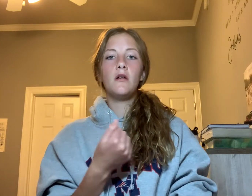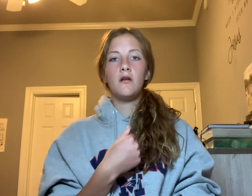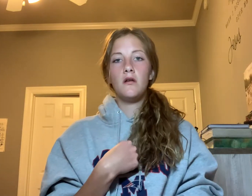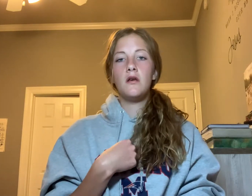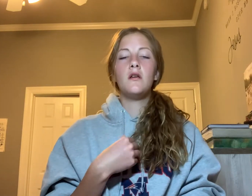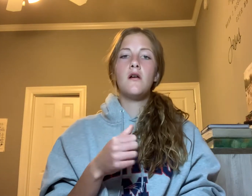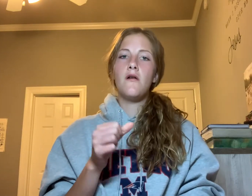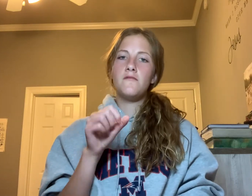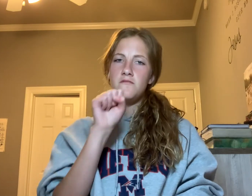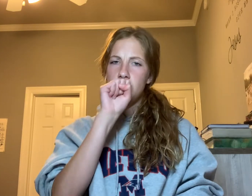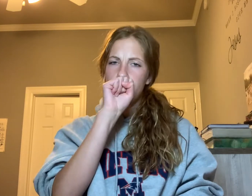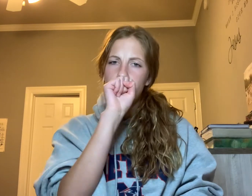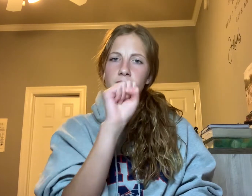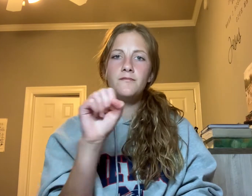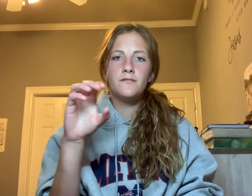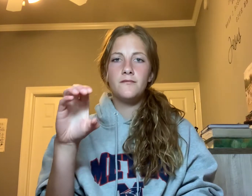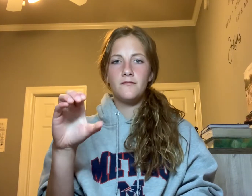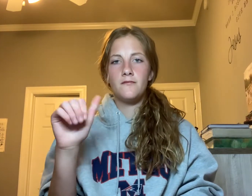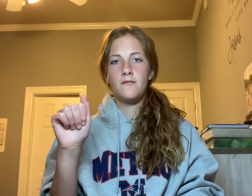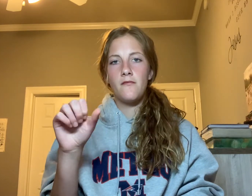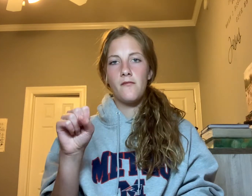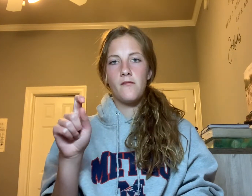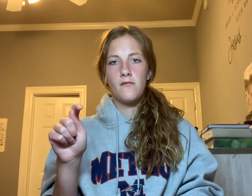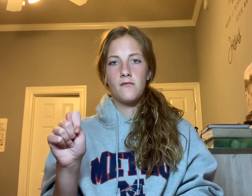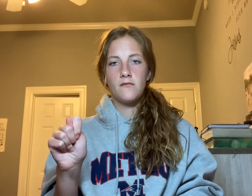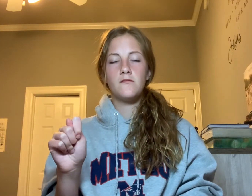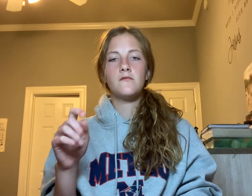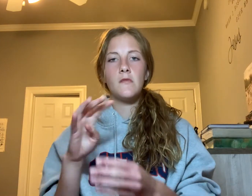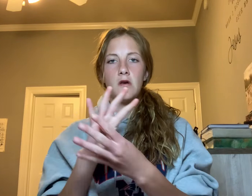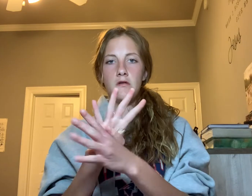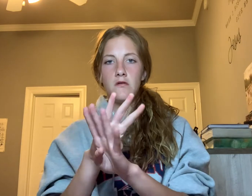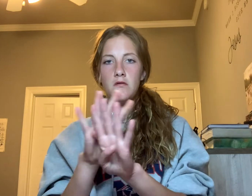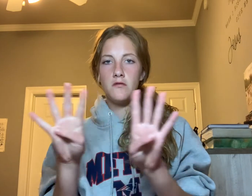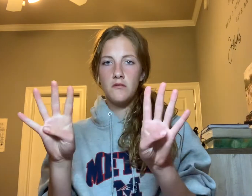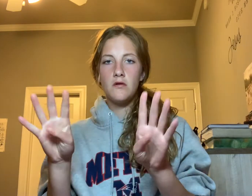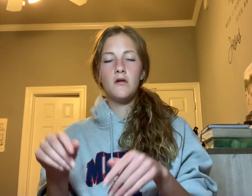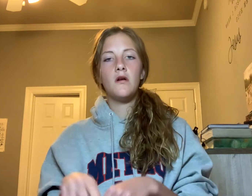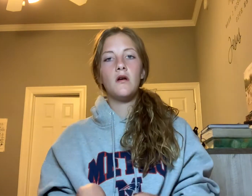I also love the casting, and I believed it was picked well.